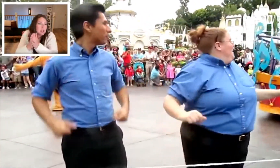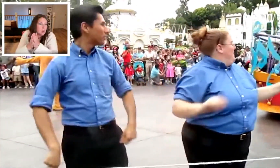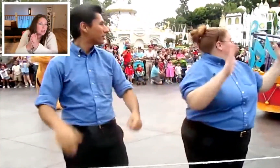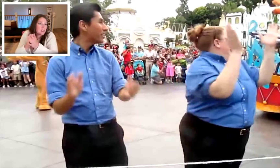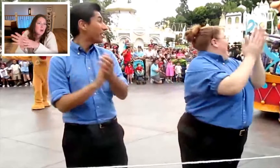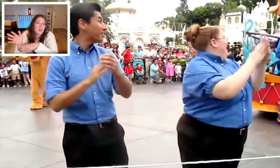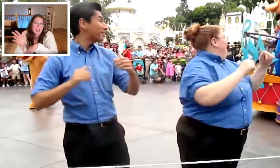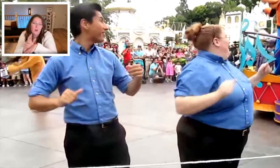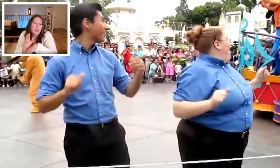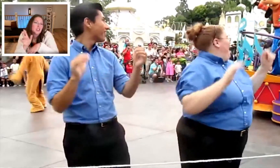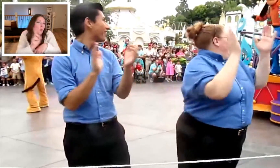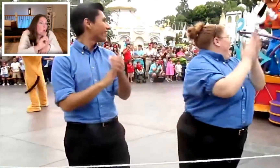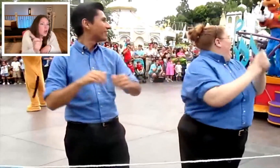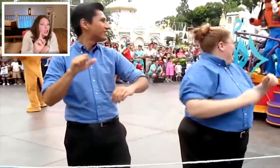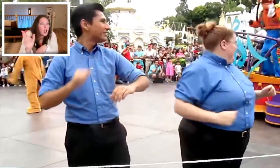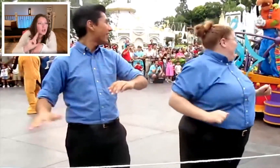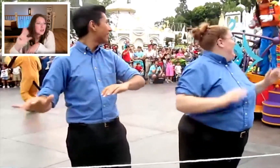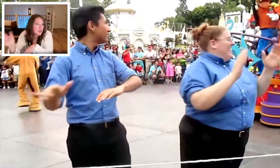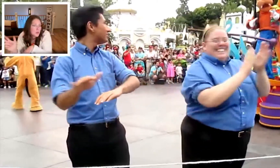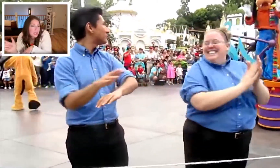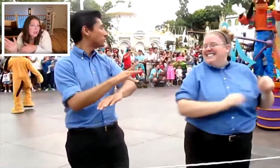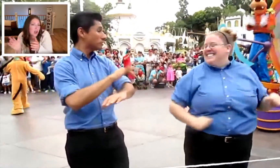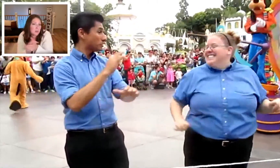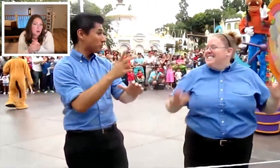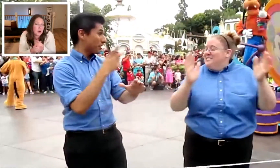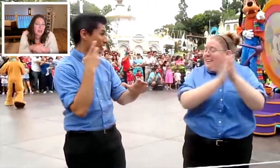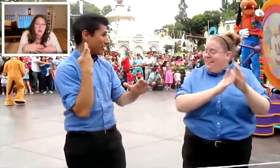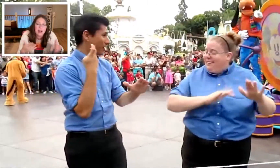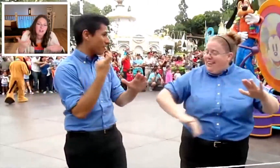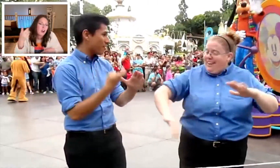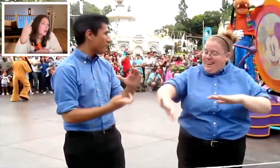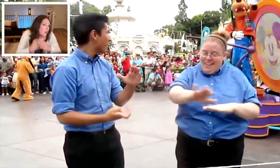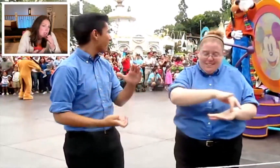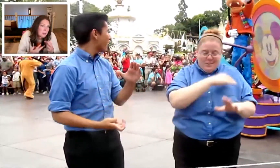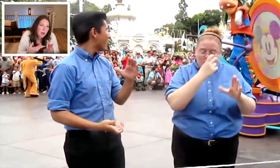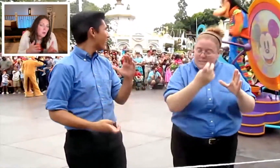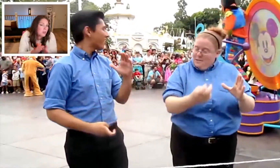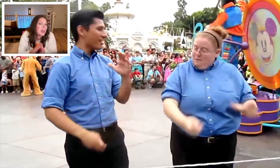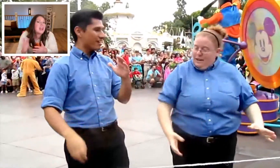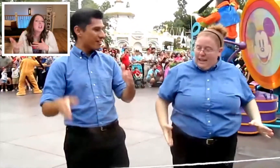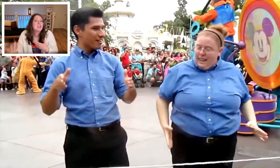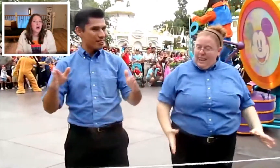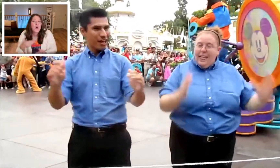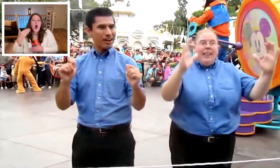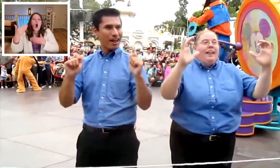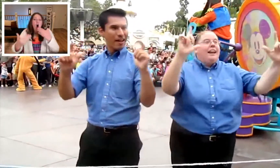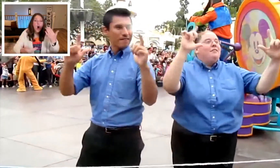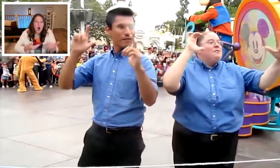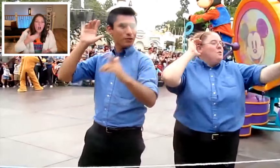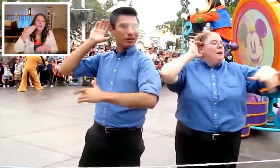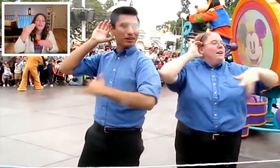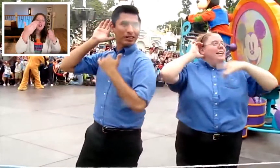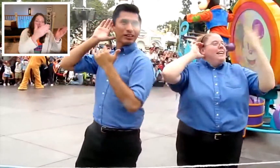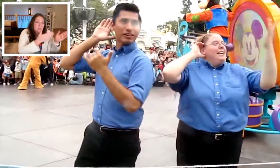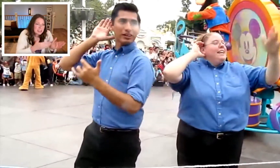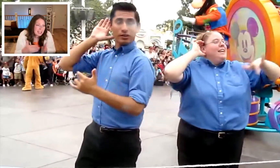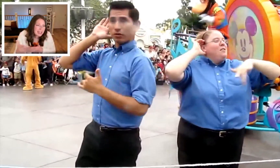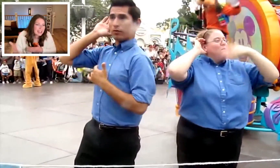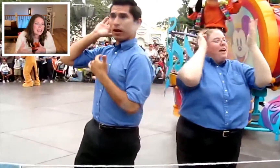going to. Are they going to the 1 o'clock or the 3 o'clock parade, right? They're not going to both. So all of those